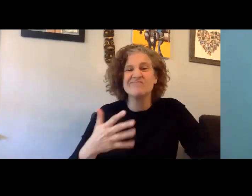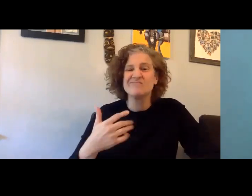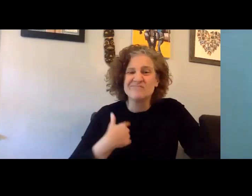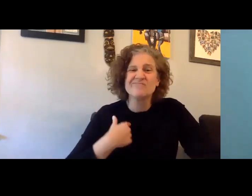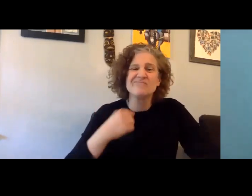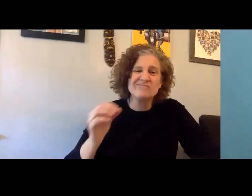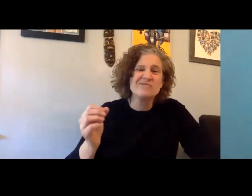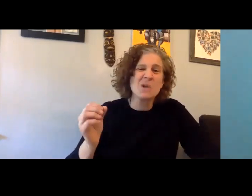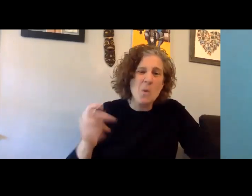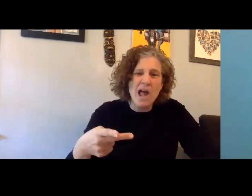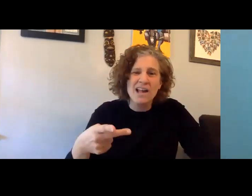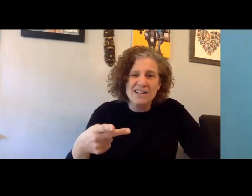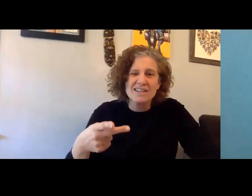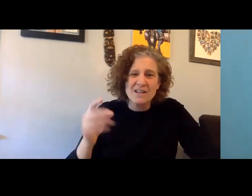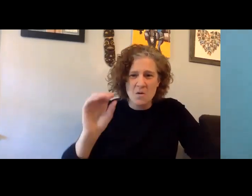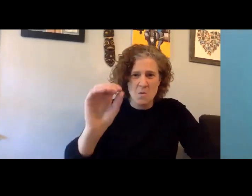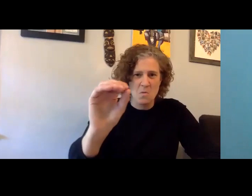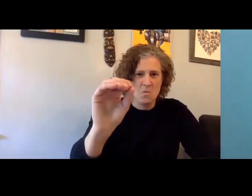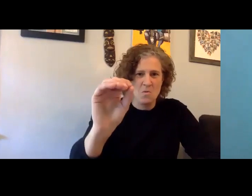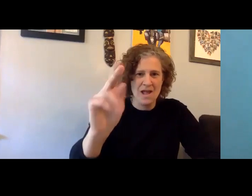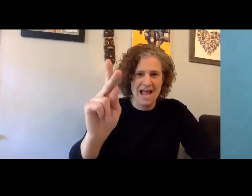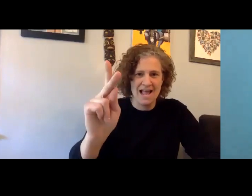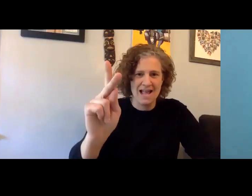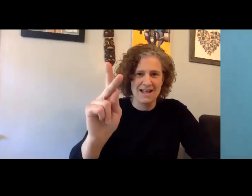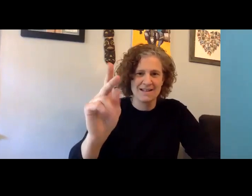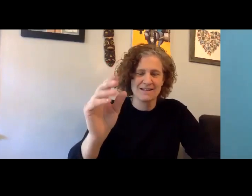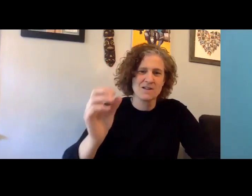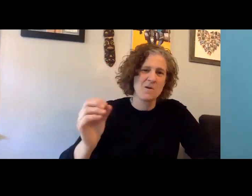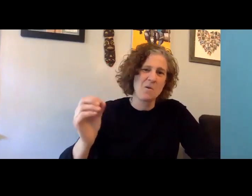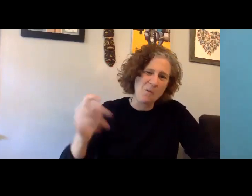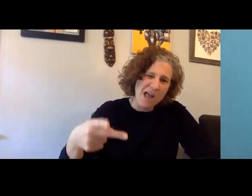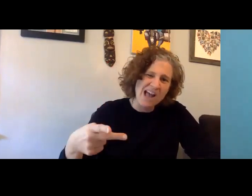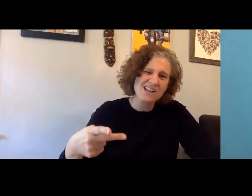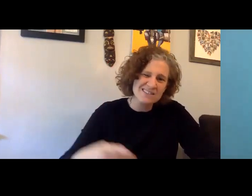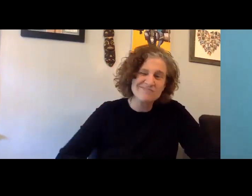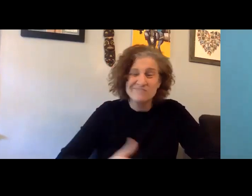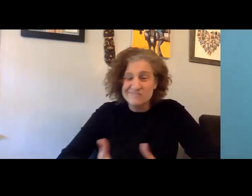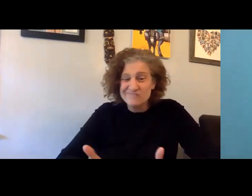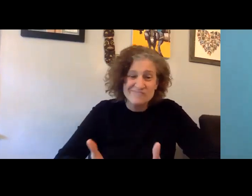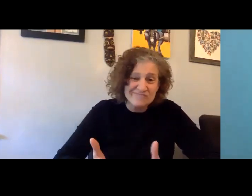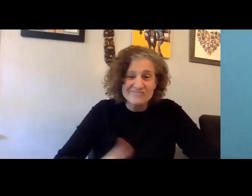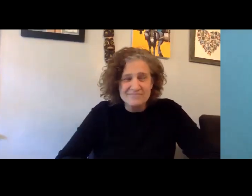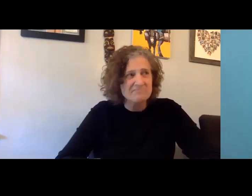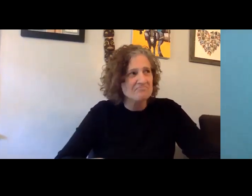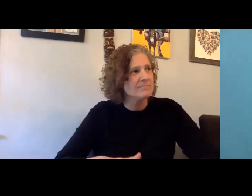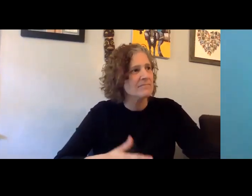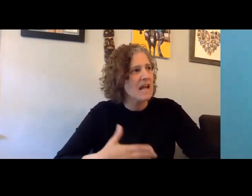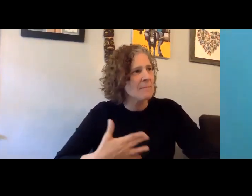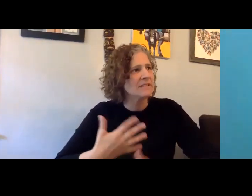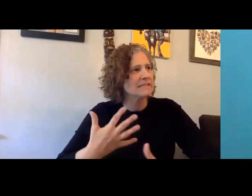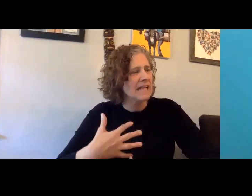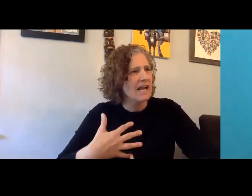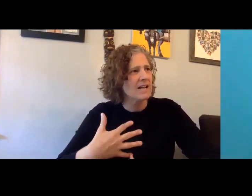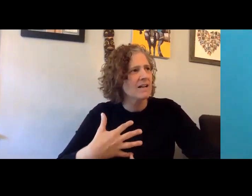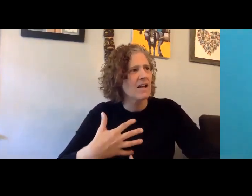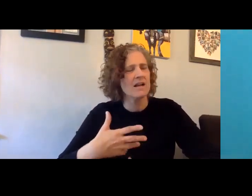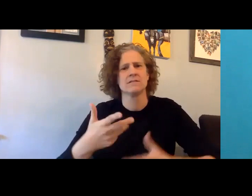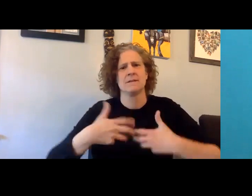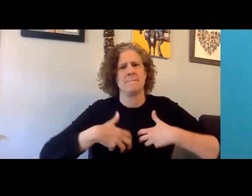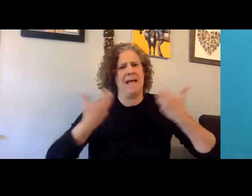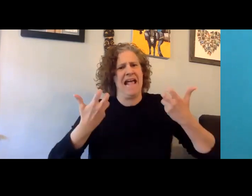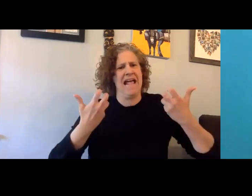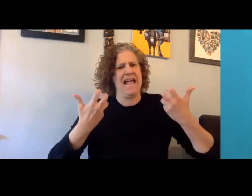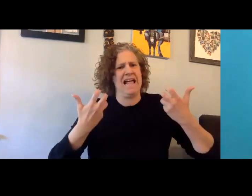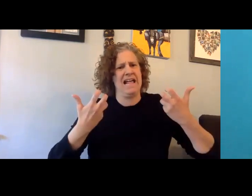Okay, just okay, so, okay. With the letters, okay, okay.